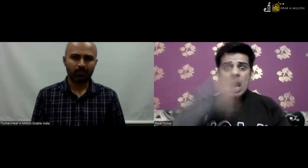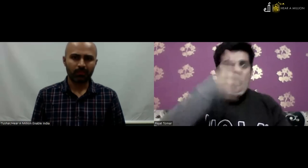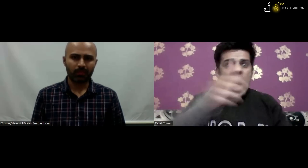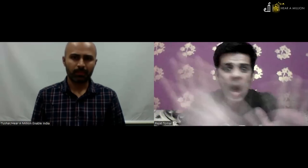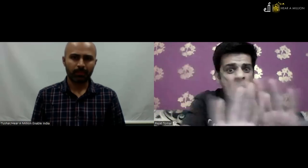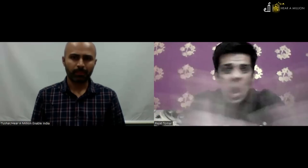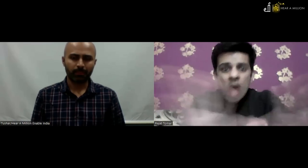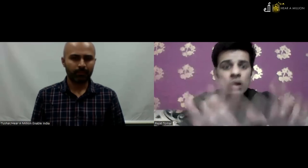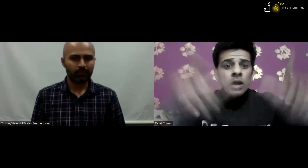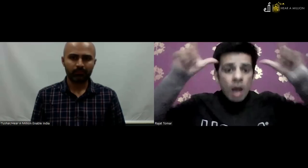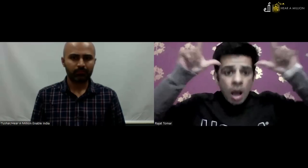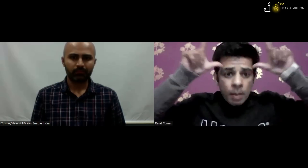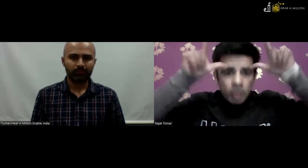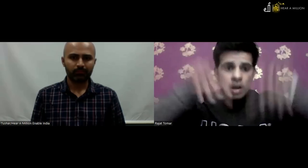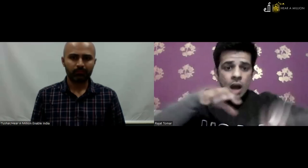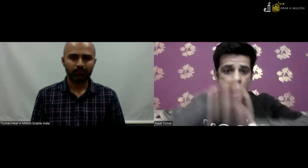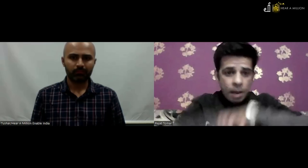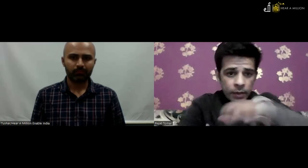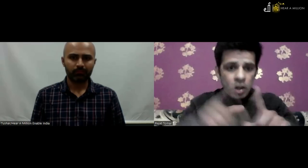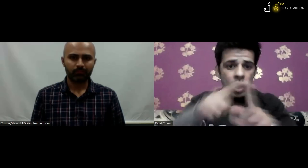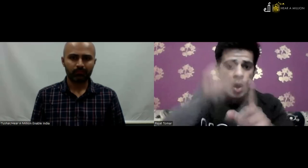met with an accident, so